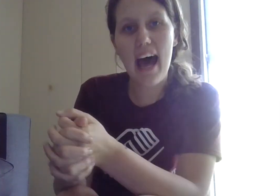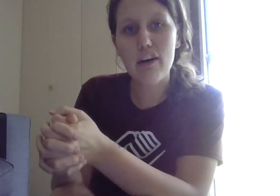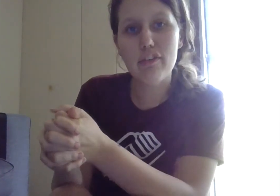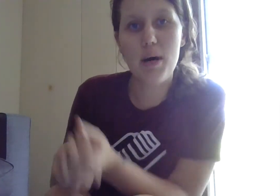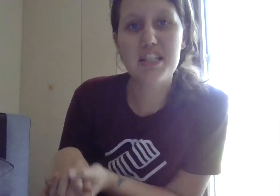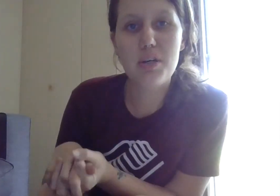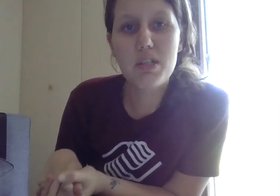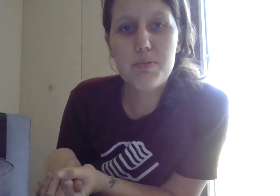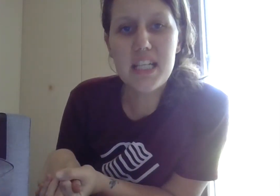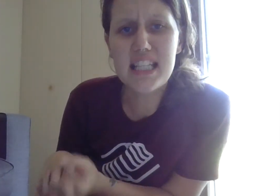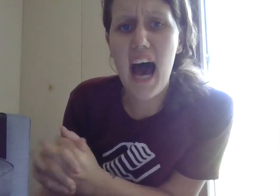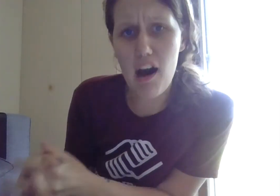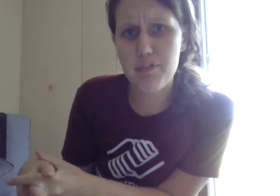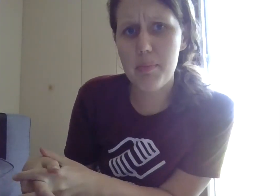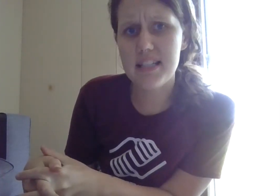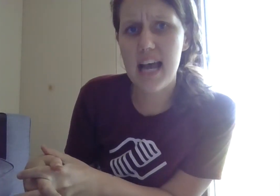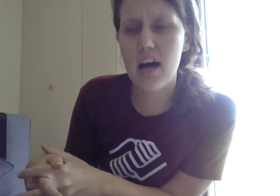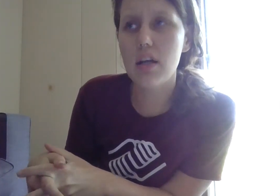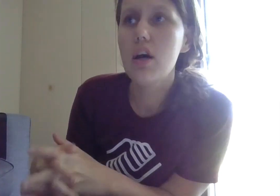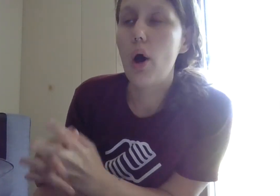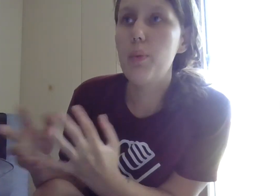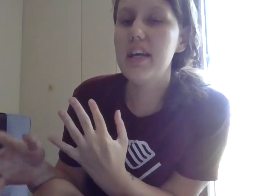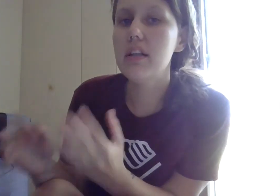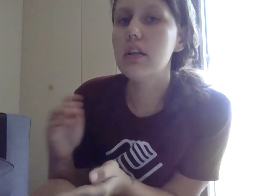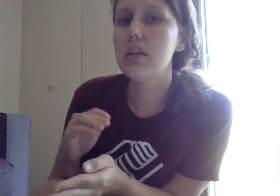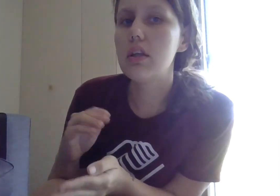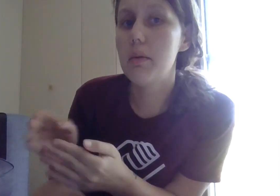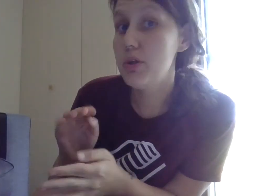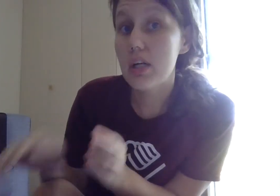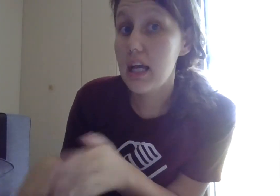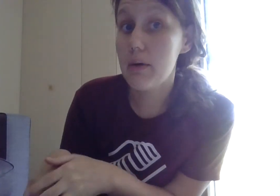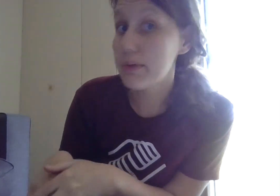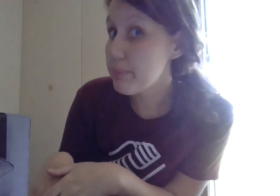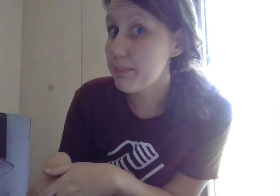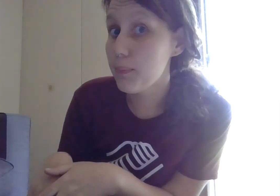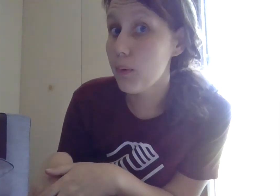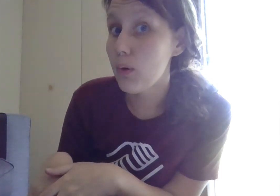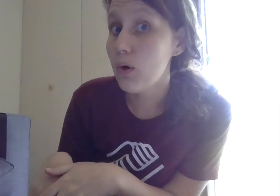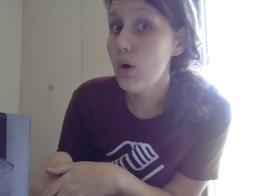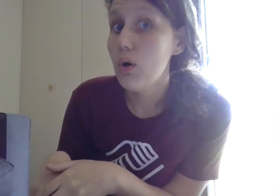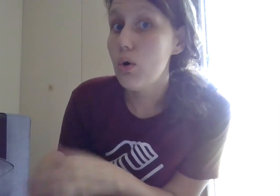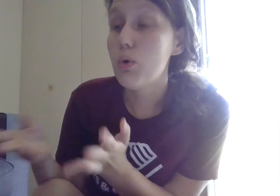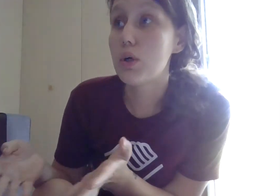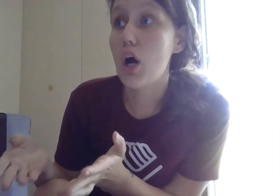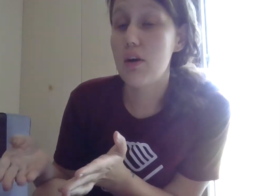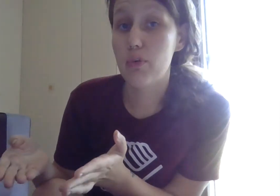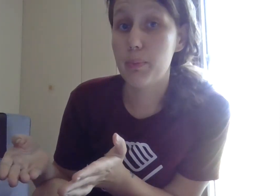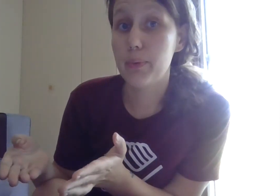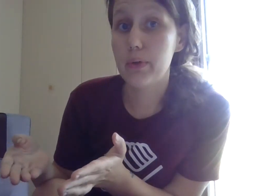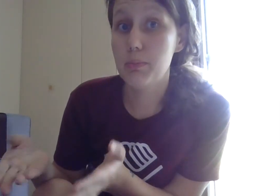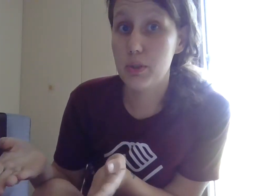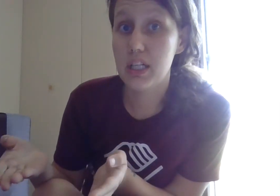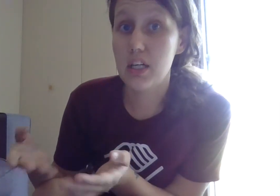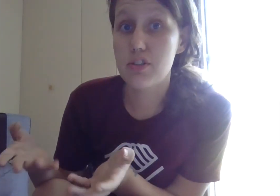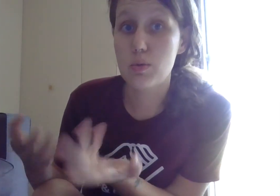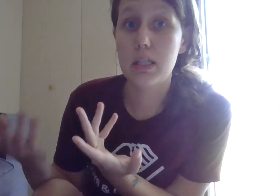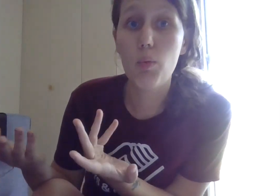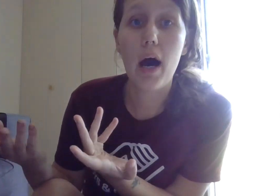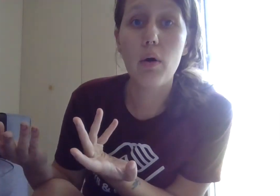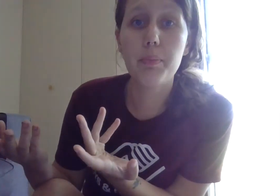alphabet. So once we get the alphabet down, we can communicate with people who are nonverbal communicators really well